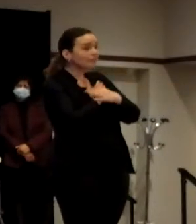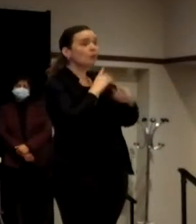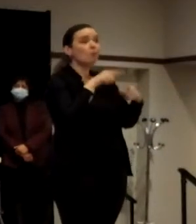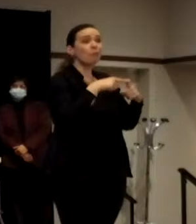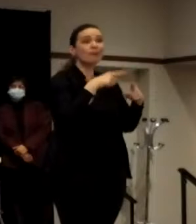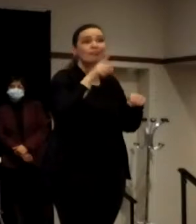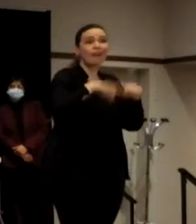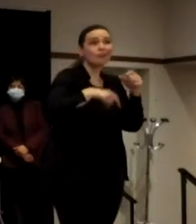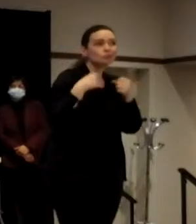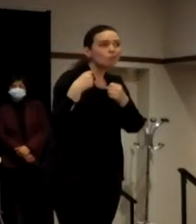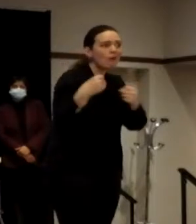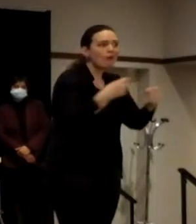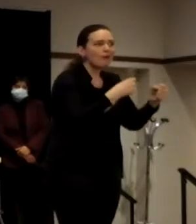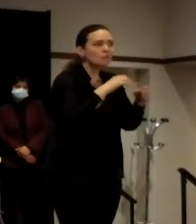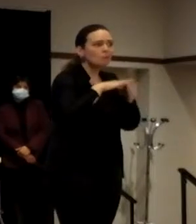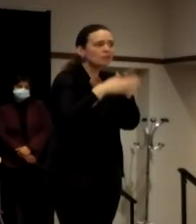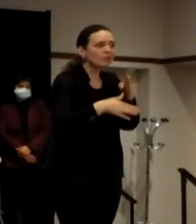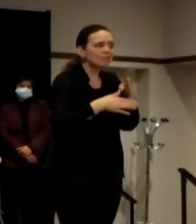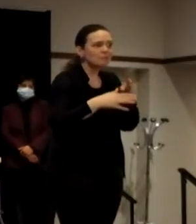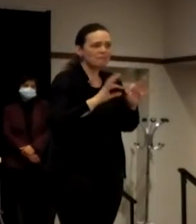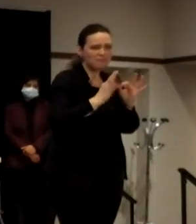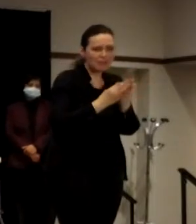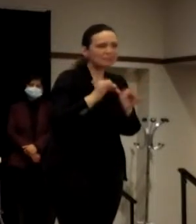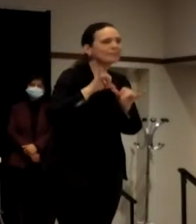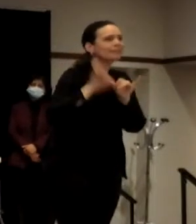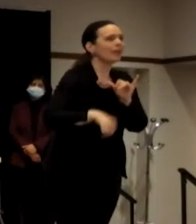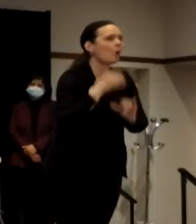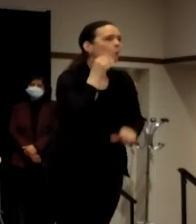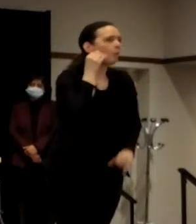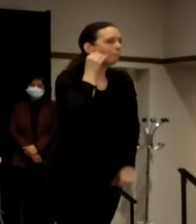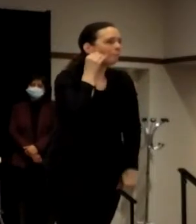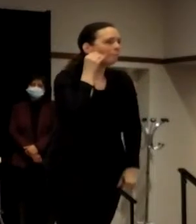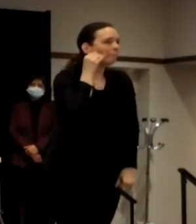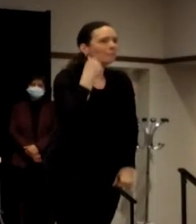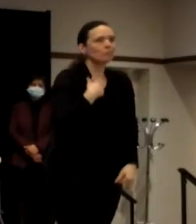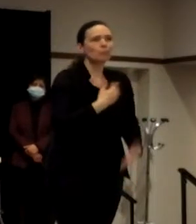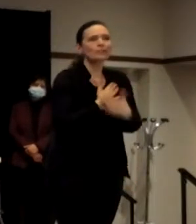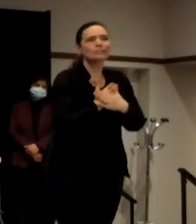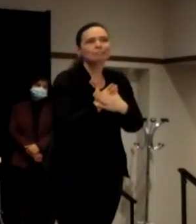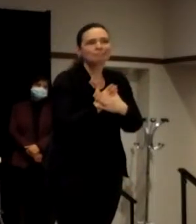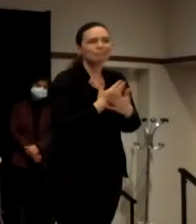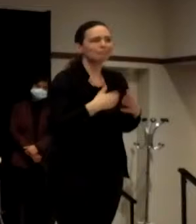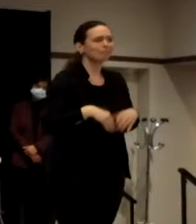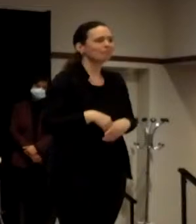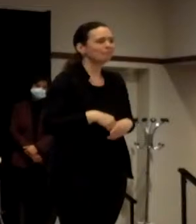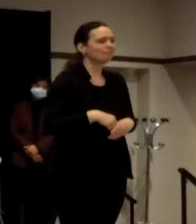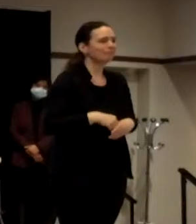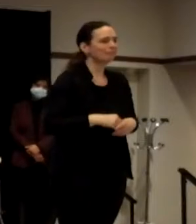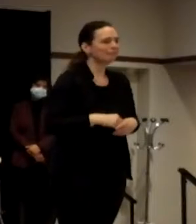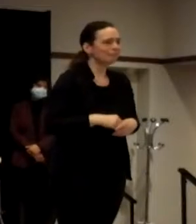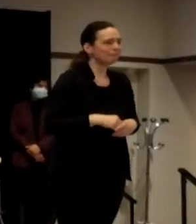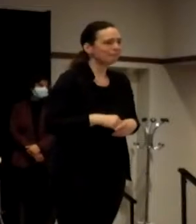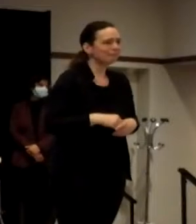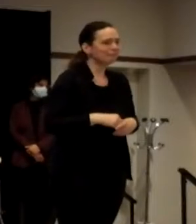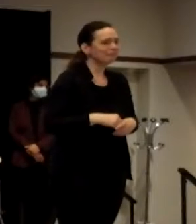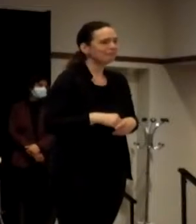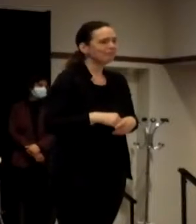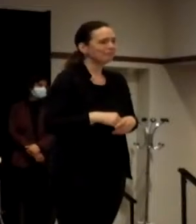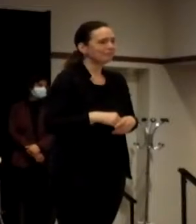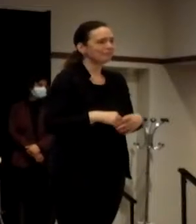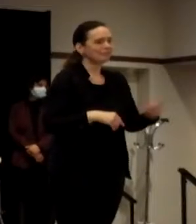kind of locks me in my house. So, I get a lot of rest on weekends now. Ryan, even though